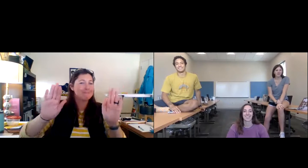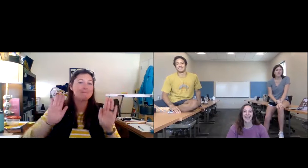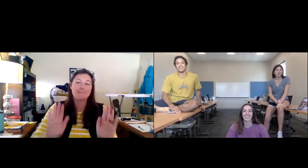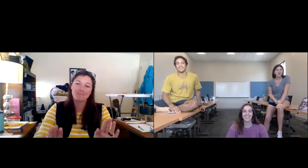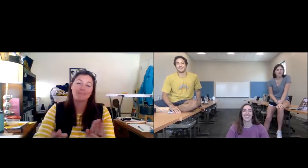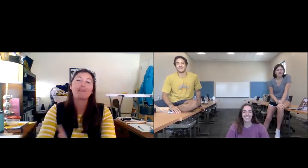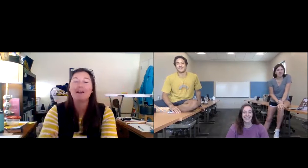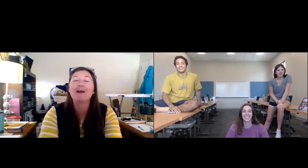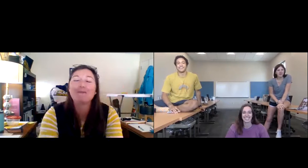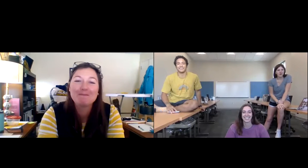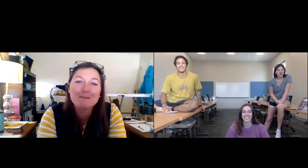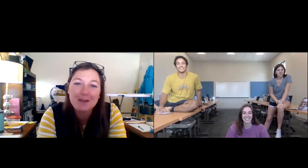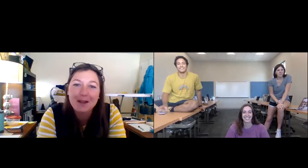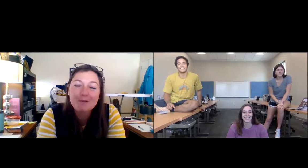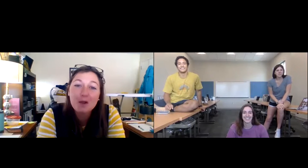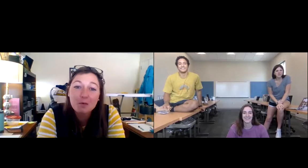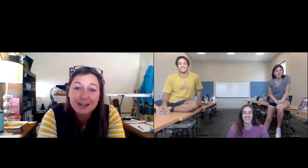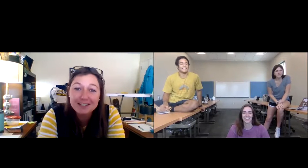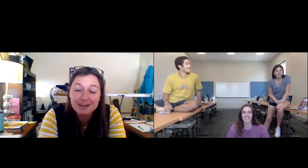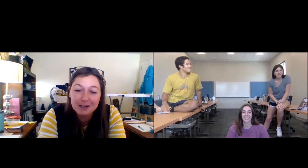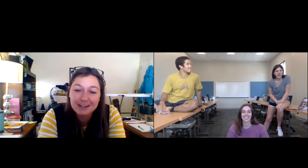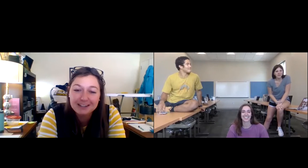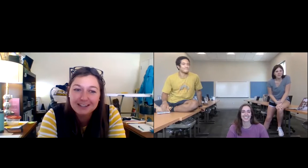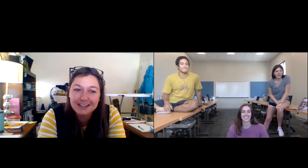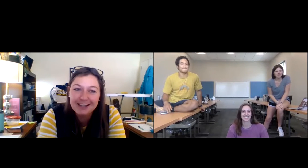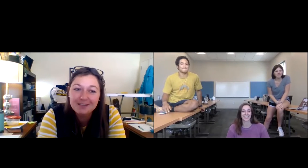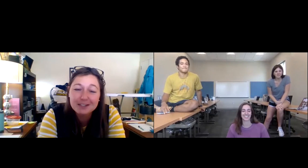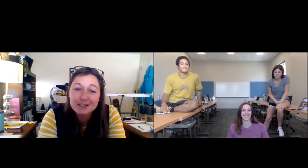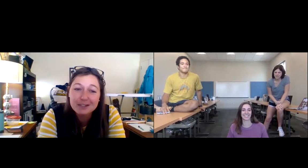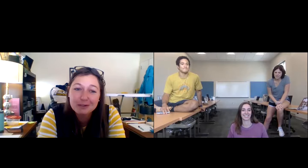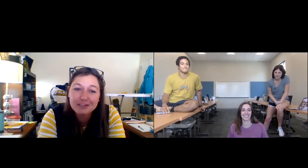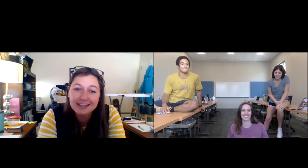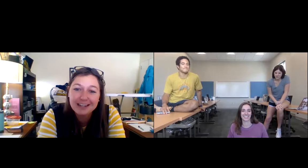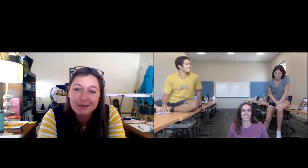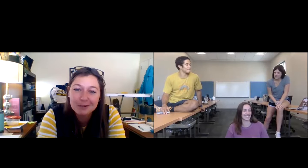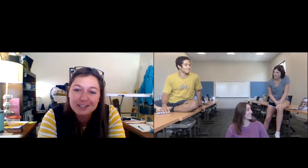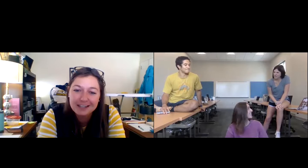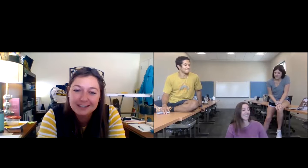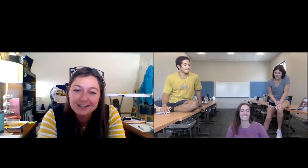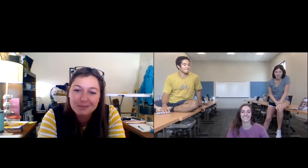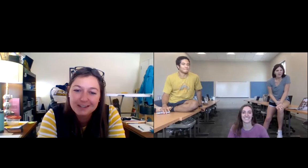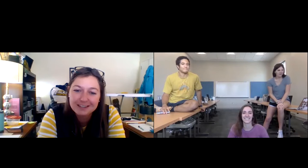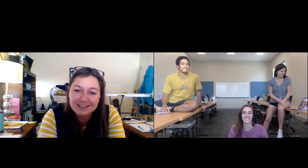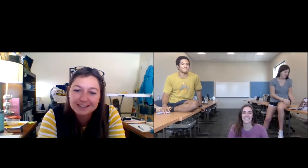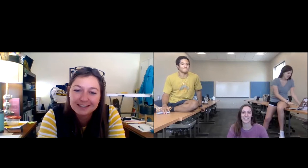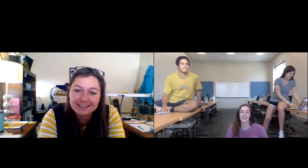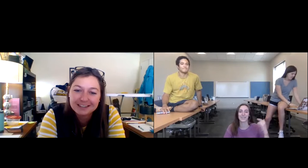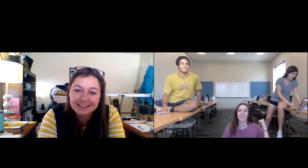Yeah, there you go. There you go. Okay. Well, great job, y'all. This has been super fun. I appreciate it so much. Wait,